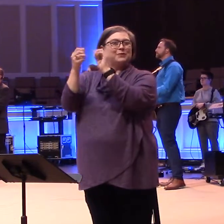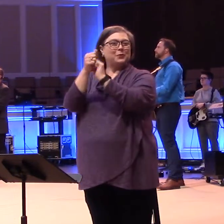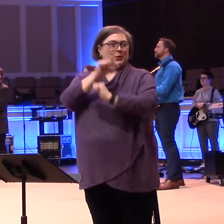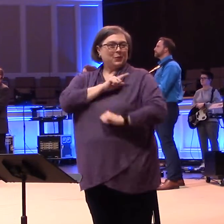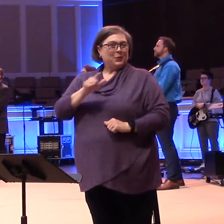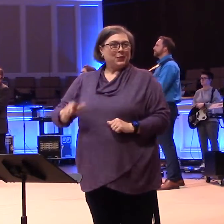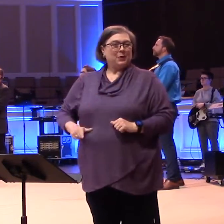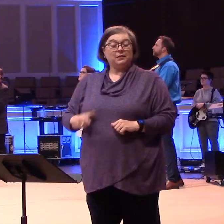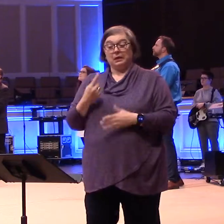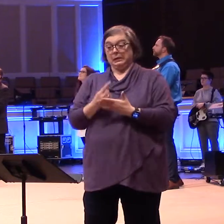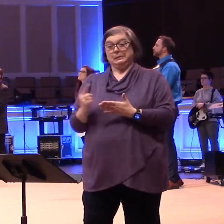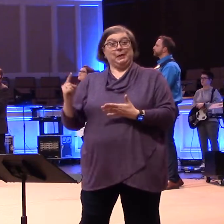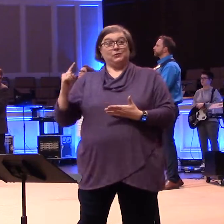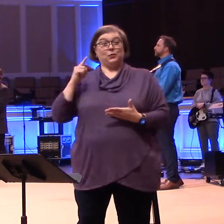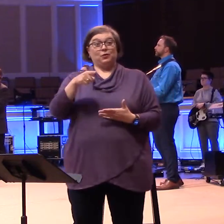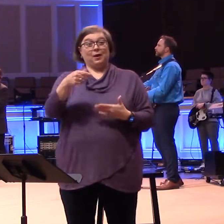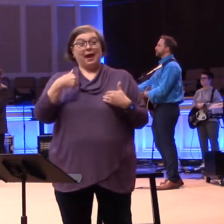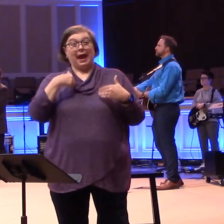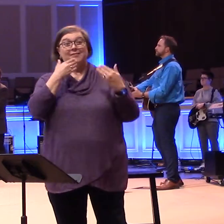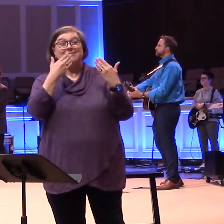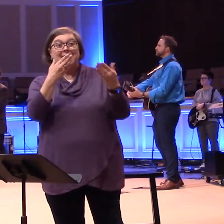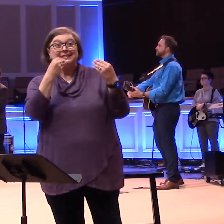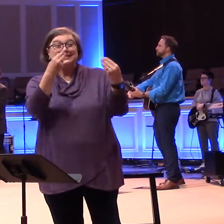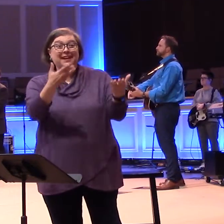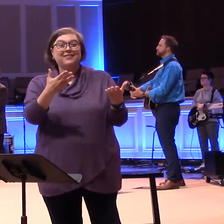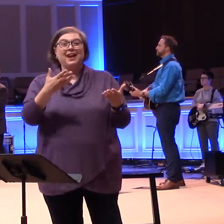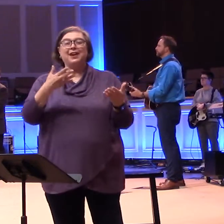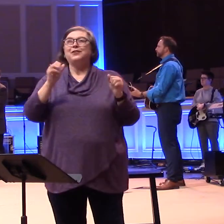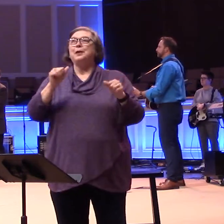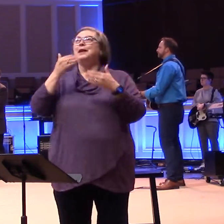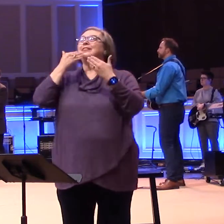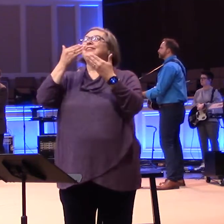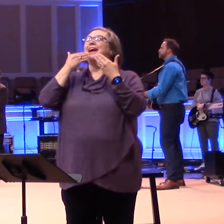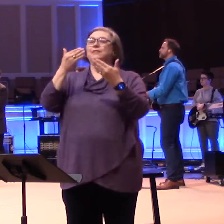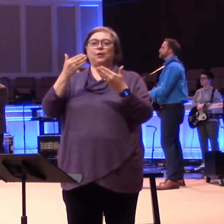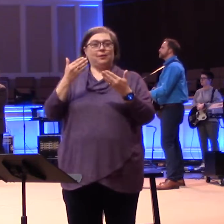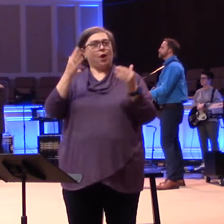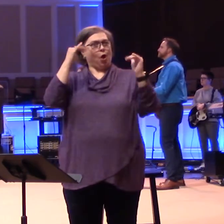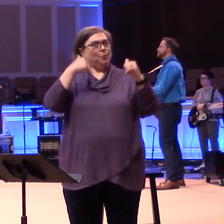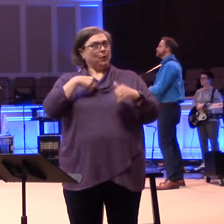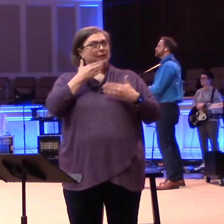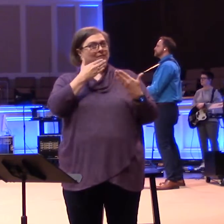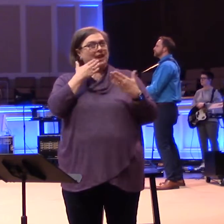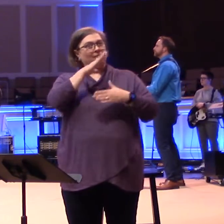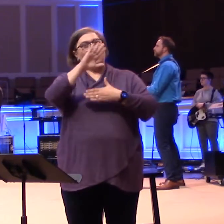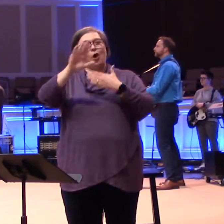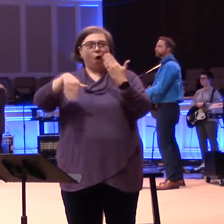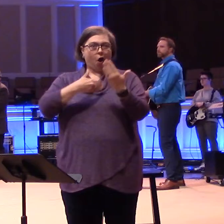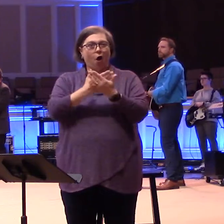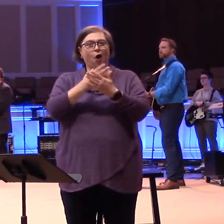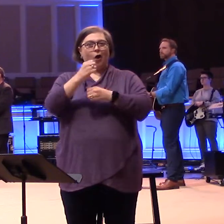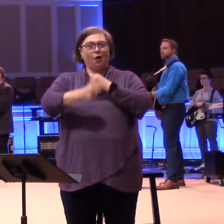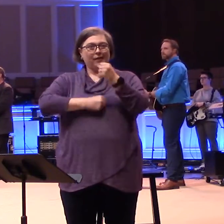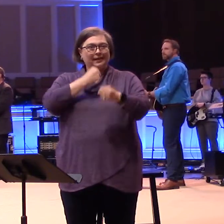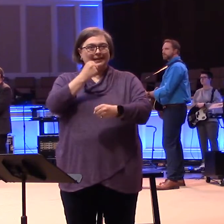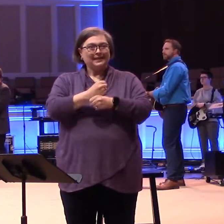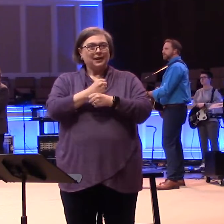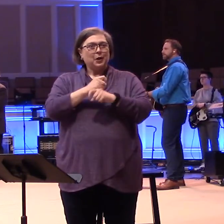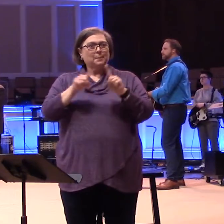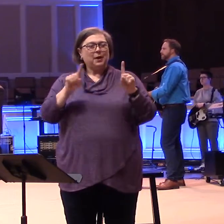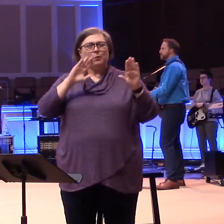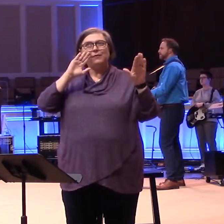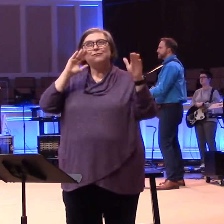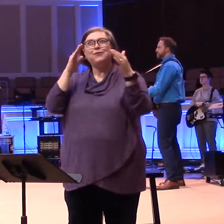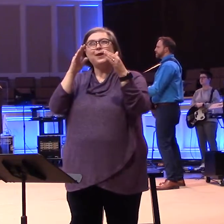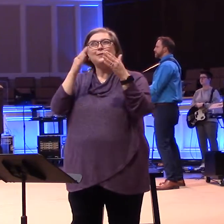had Thanksgiving. You had a time to be thankful. Hopefully, we're thankful year-round. But we concentrated on being thankful. The